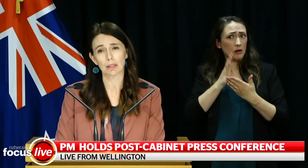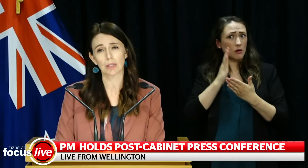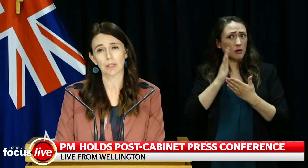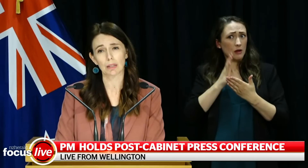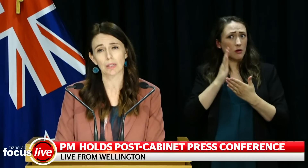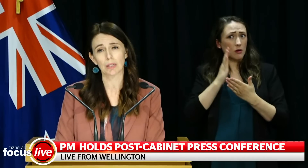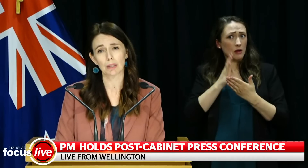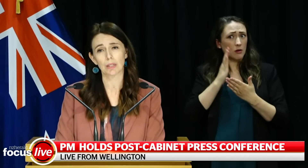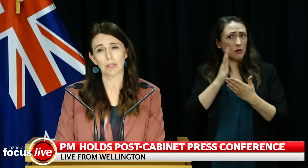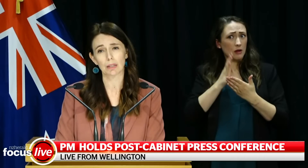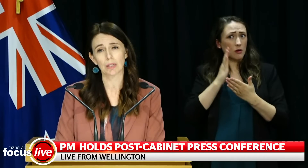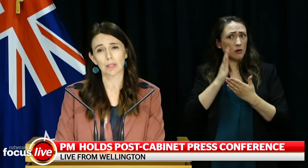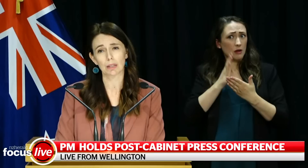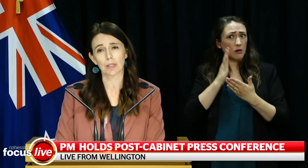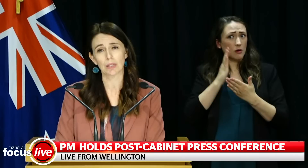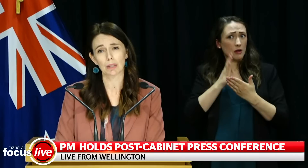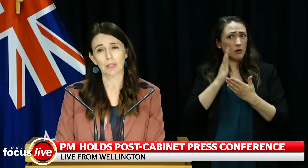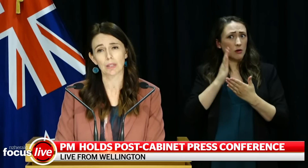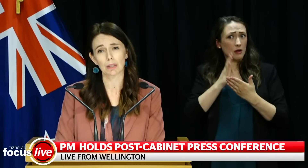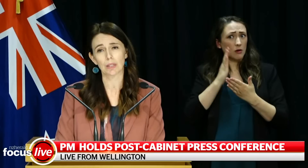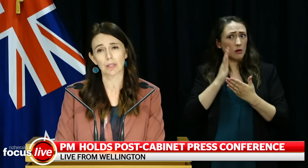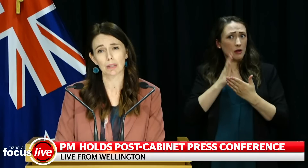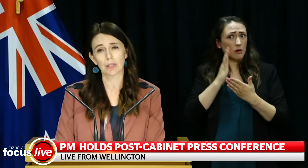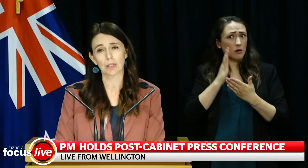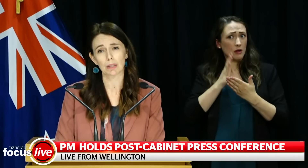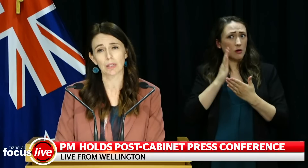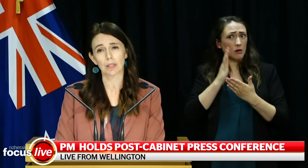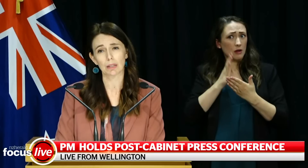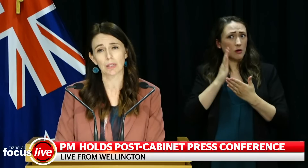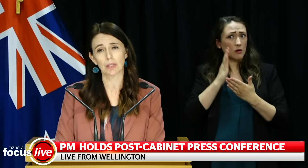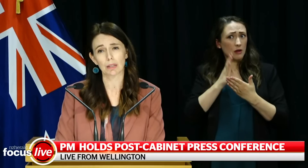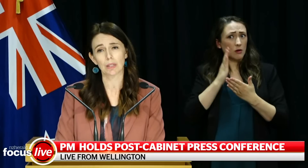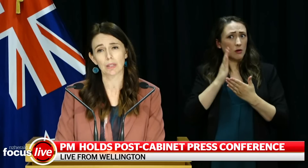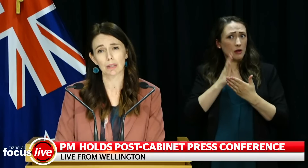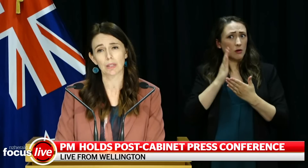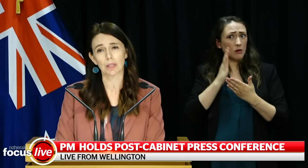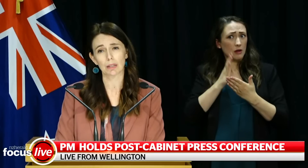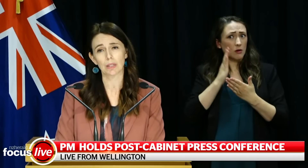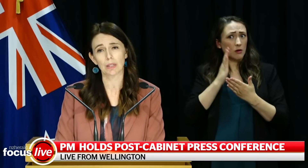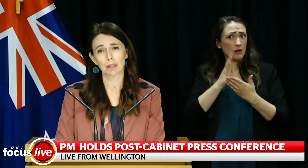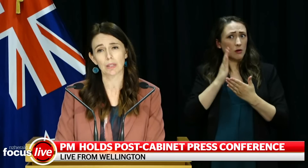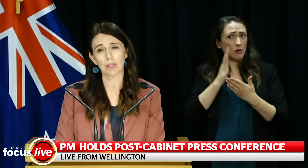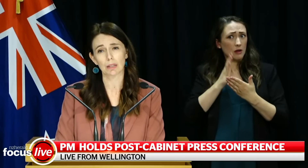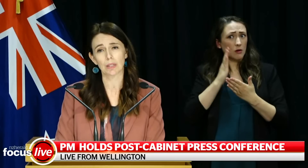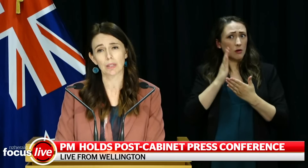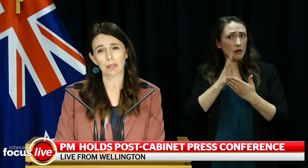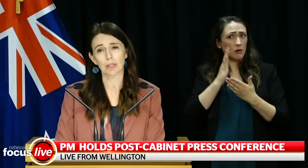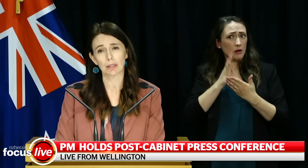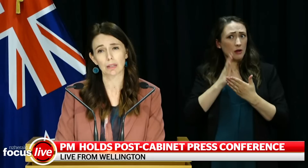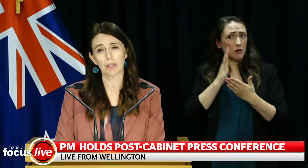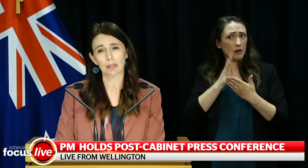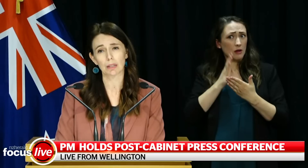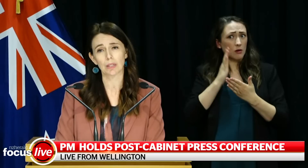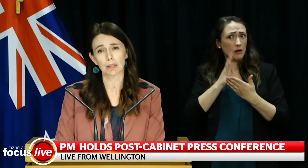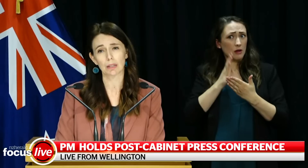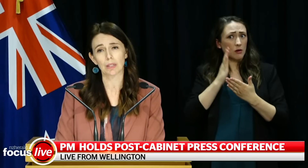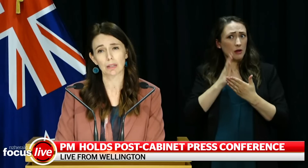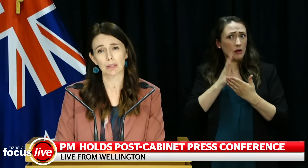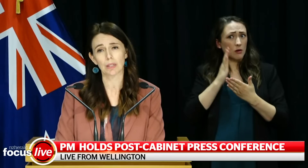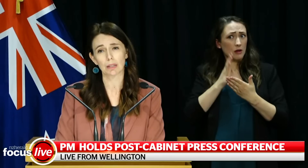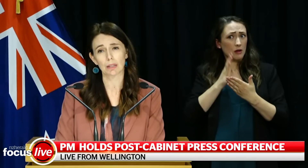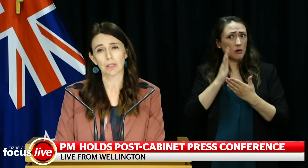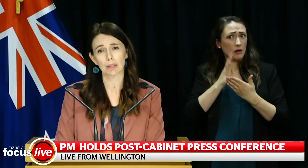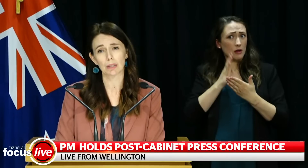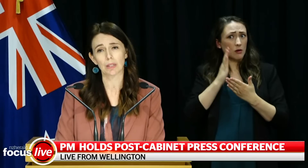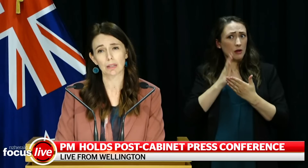have any concerns about what the ambassador is saying? No, I mean, in fact, one of the reasons that we've been long supportive of Michelle Bachelet being